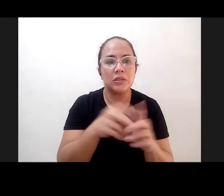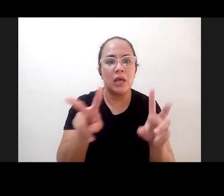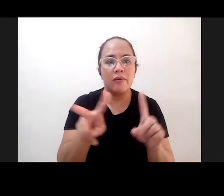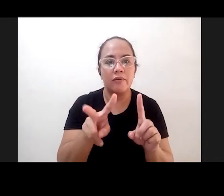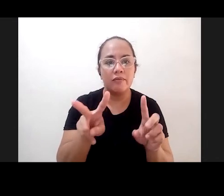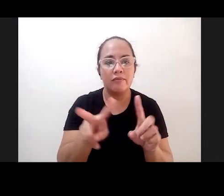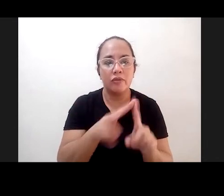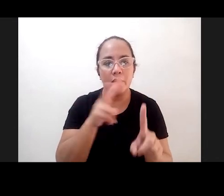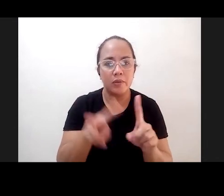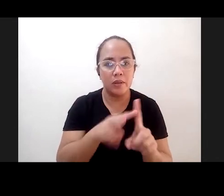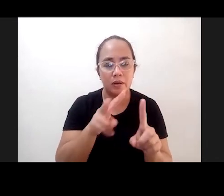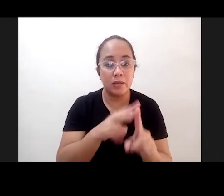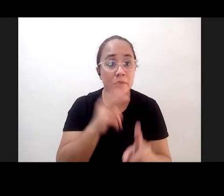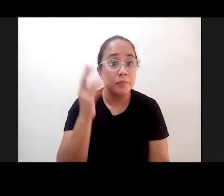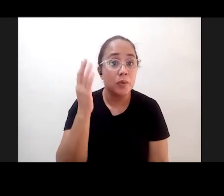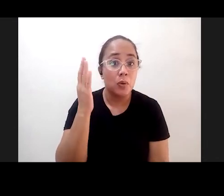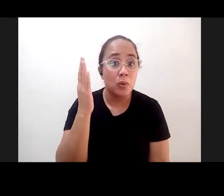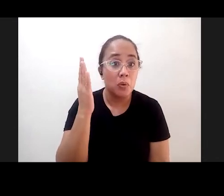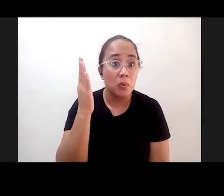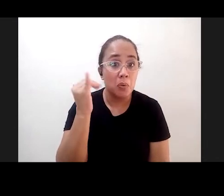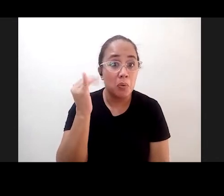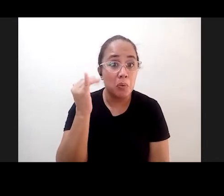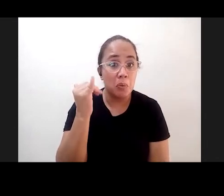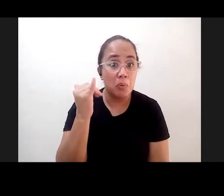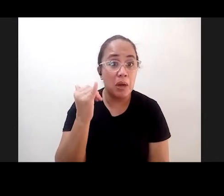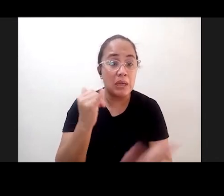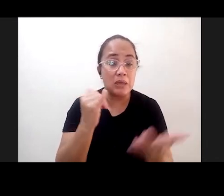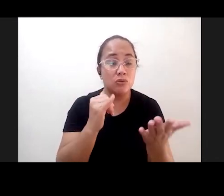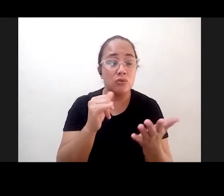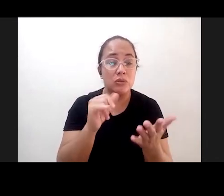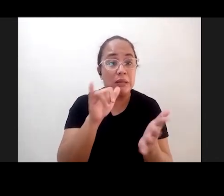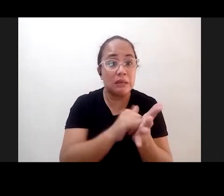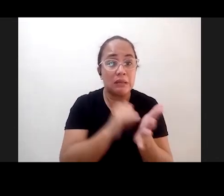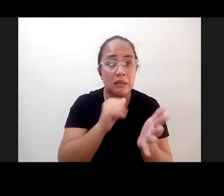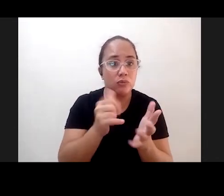because it's not something you would expect the students to learn.